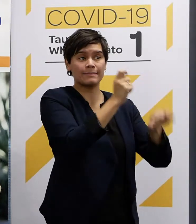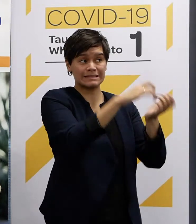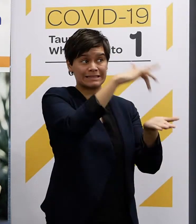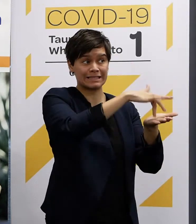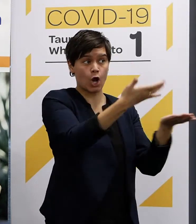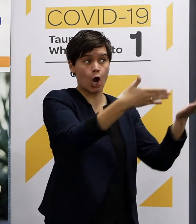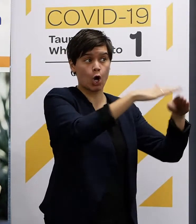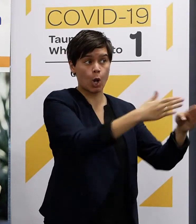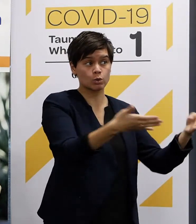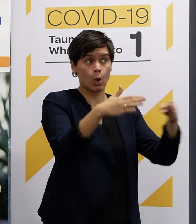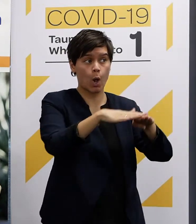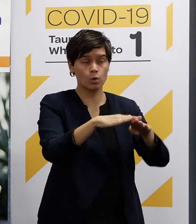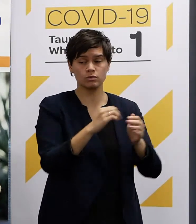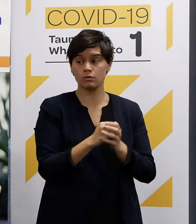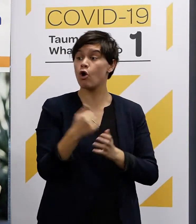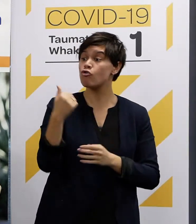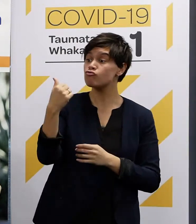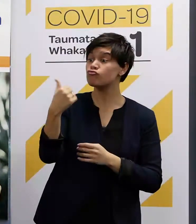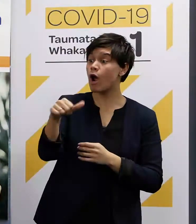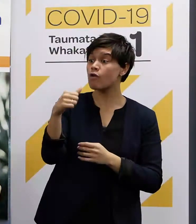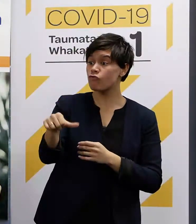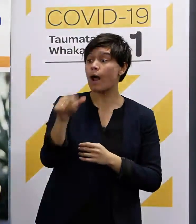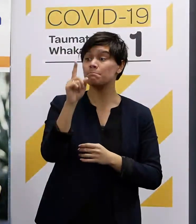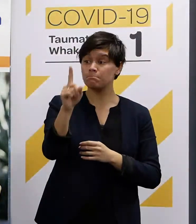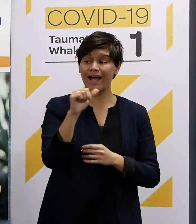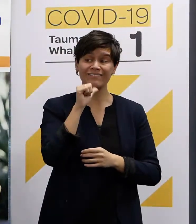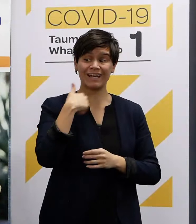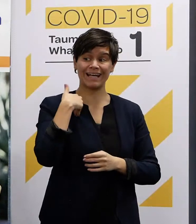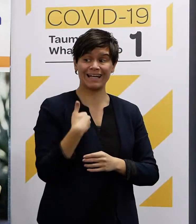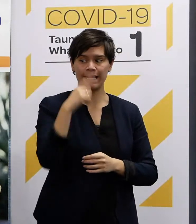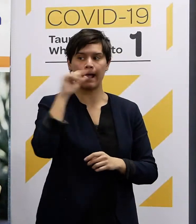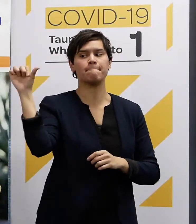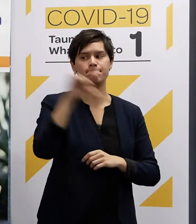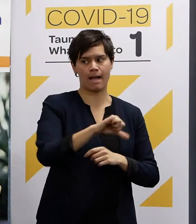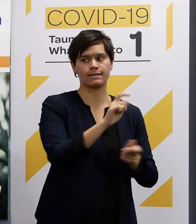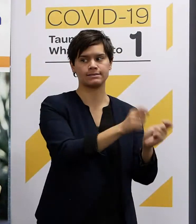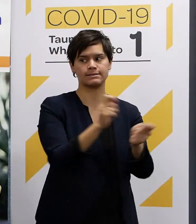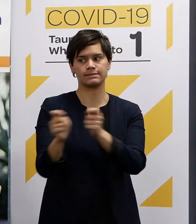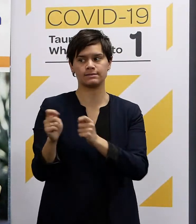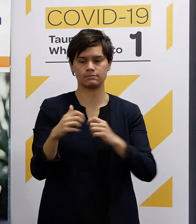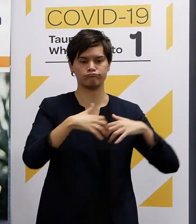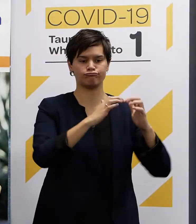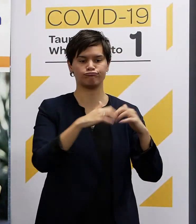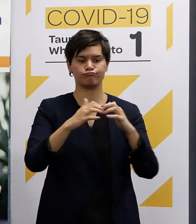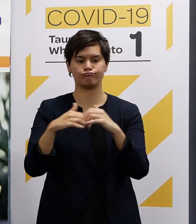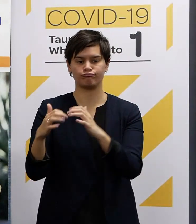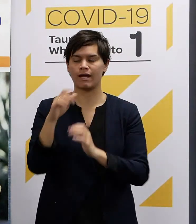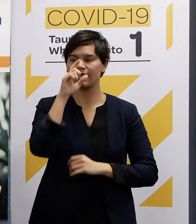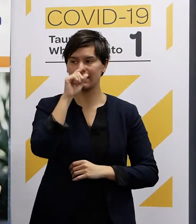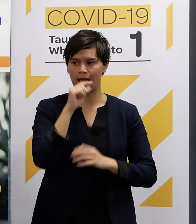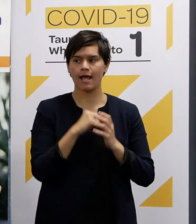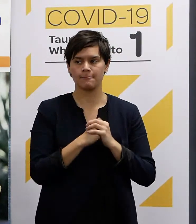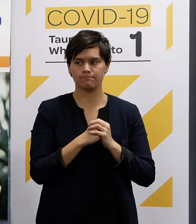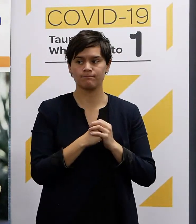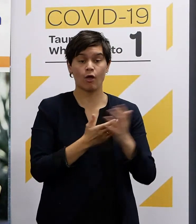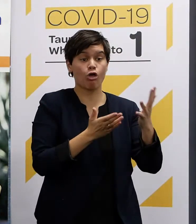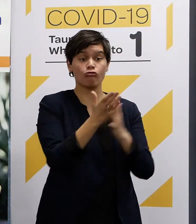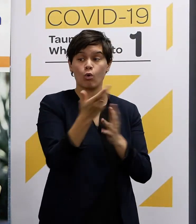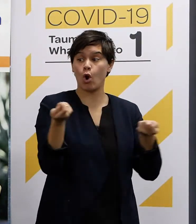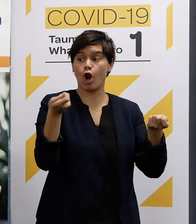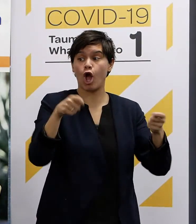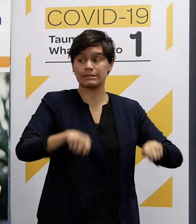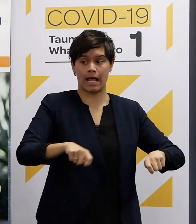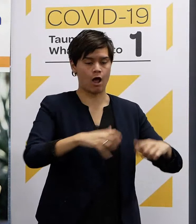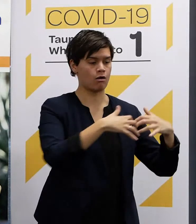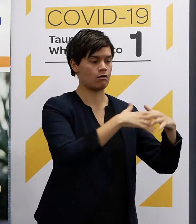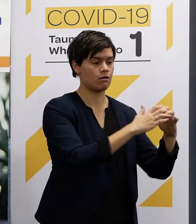peak was, but all DHBs can scale up the testing. And part of the reason they closed is we were using them in particular during the lockdown period,